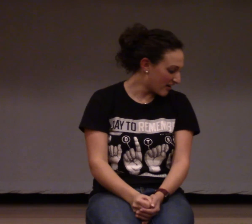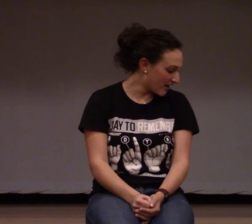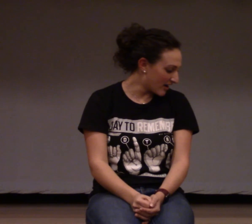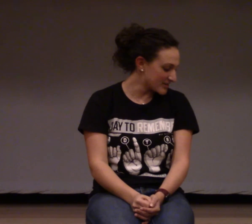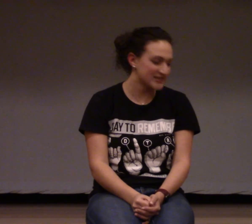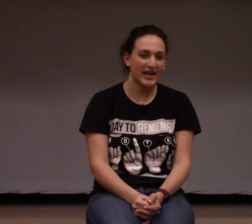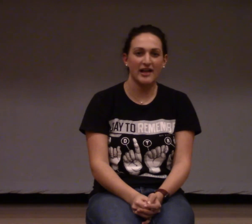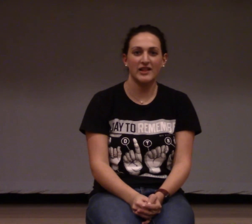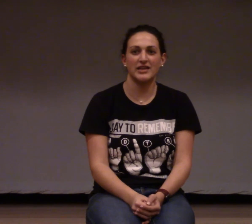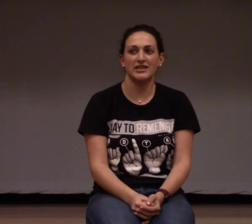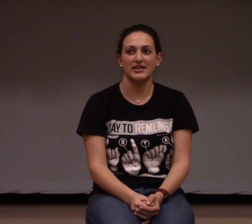Salad.